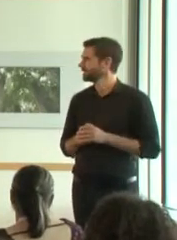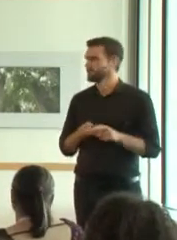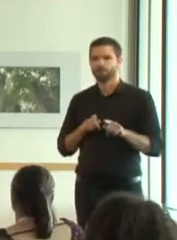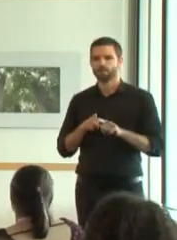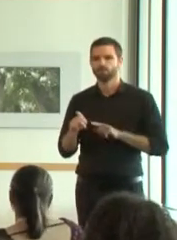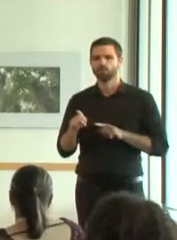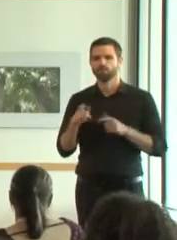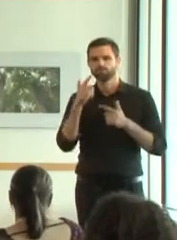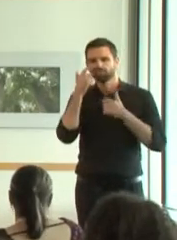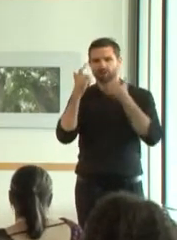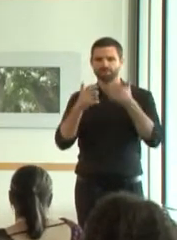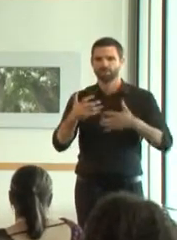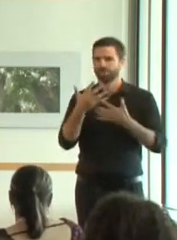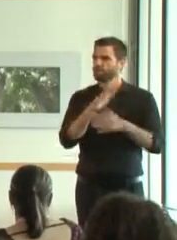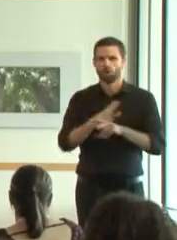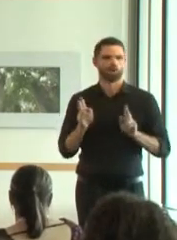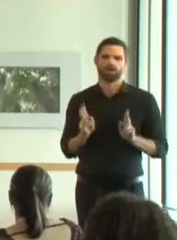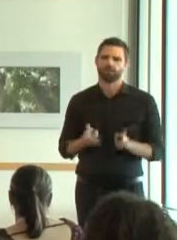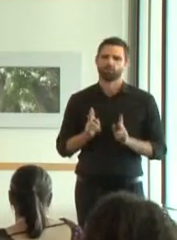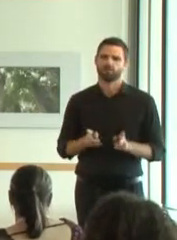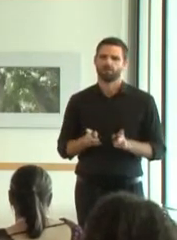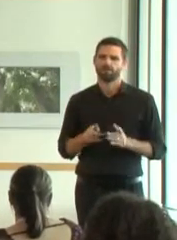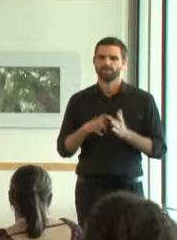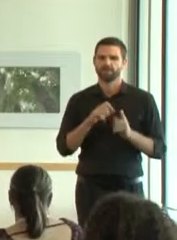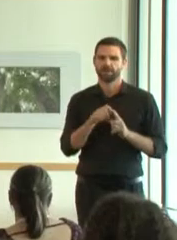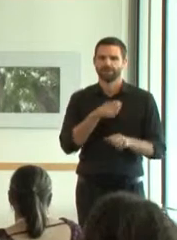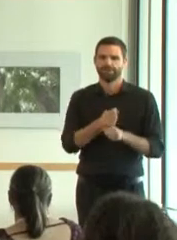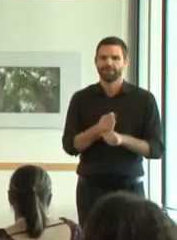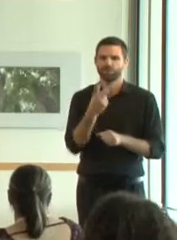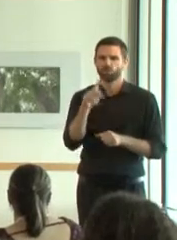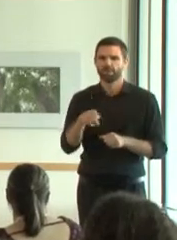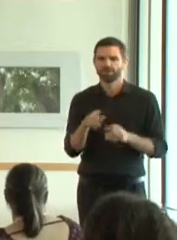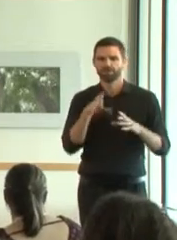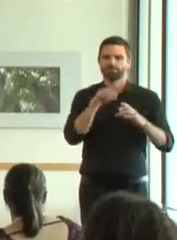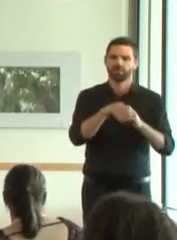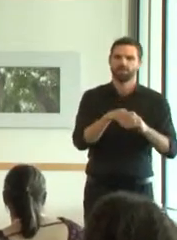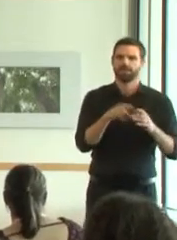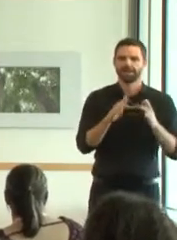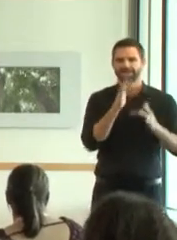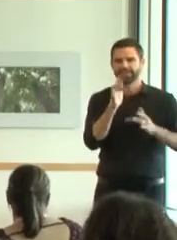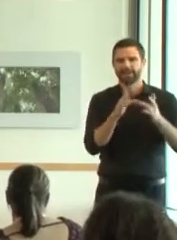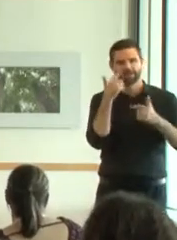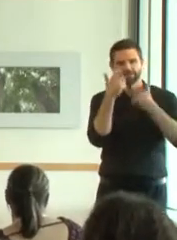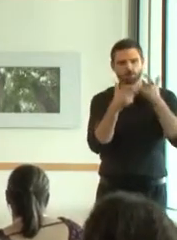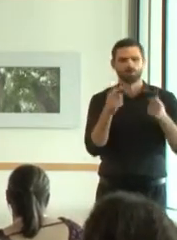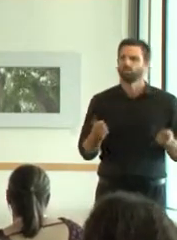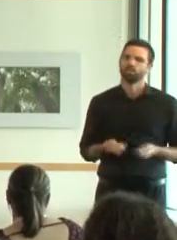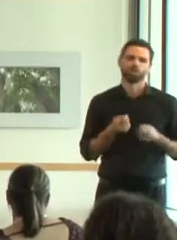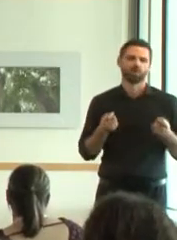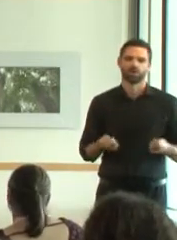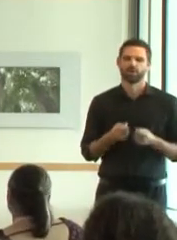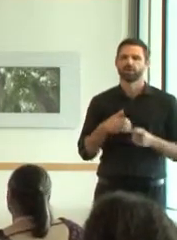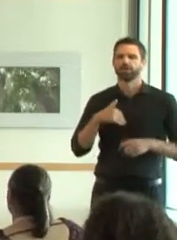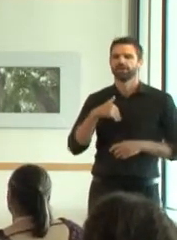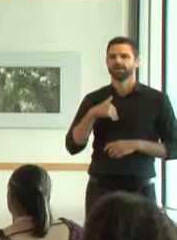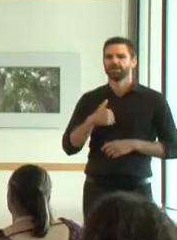browsers. You can't just bang a JPEG 2000 thing into Internet Explorer and expect it to work. It doesn't. Usually requires